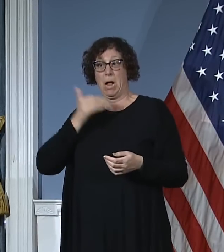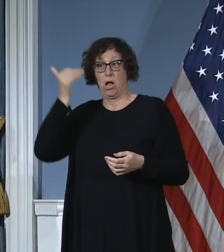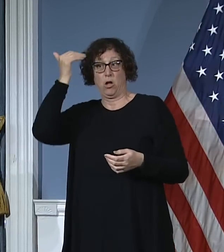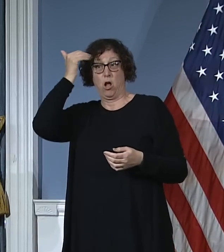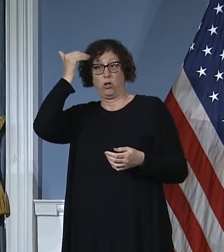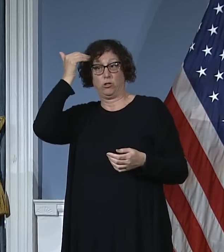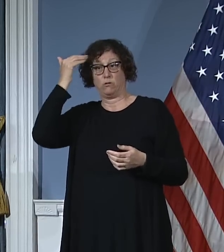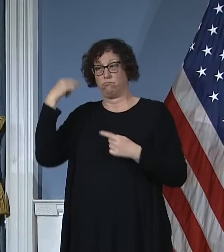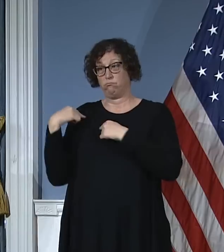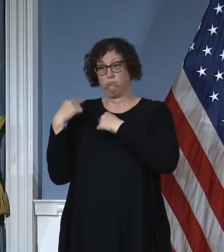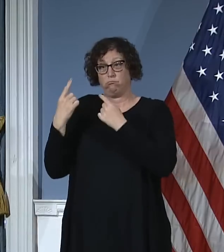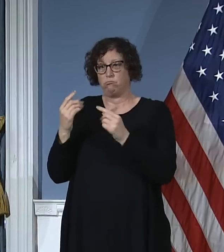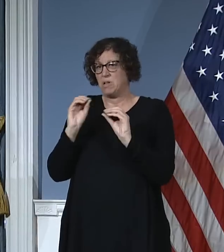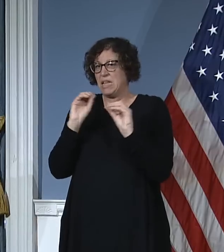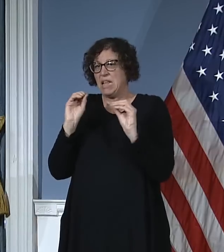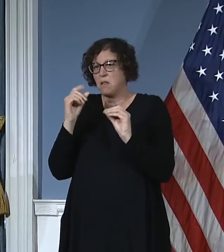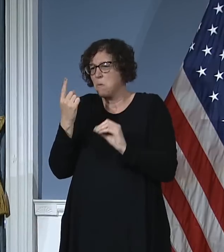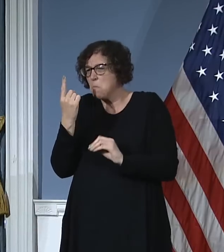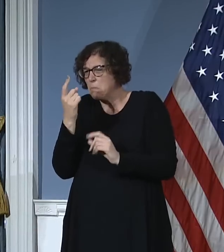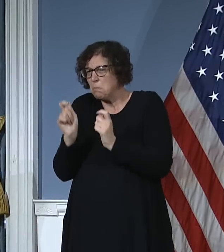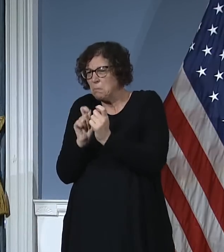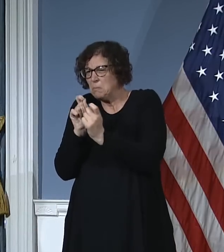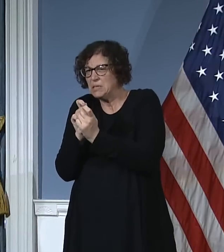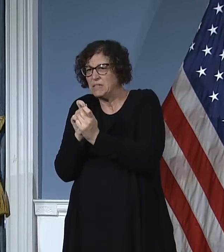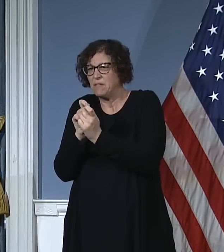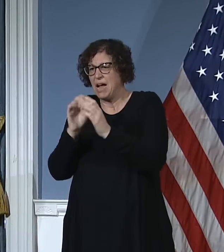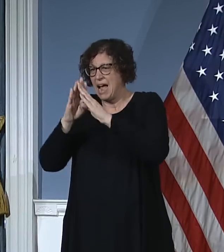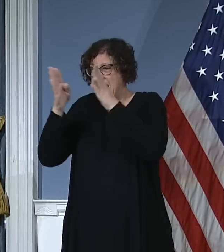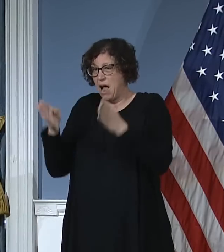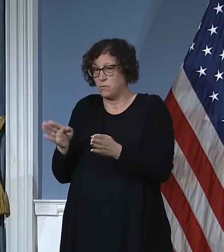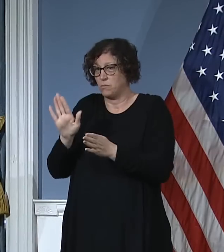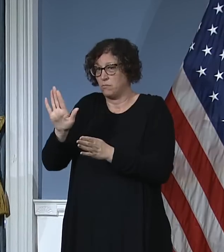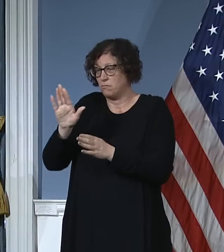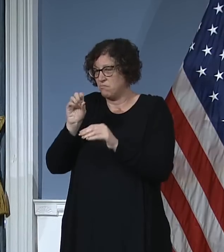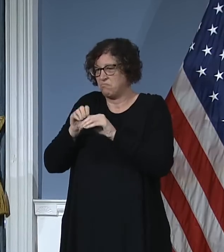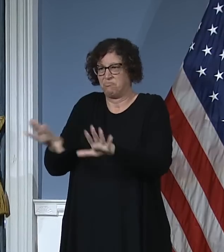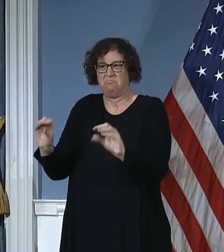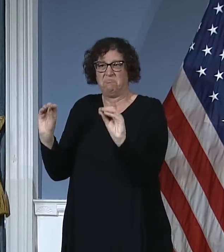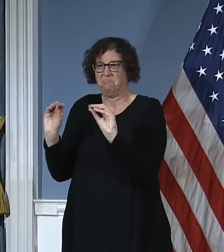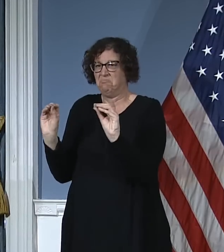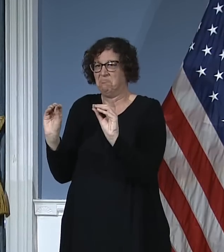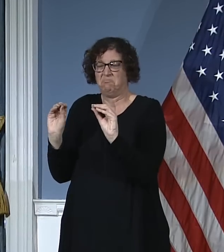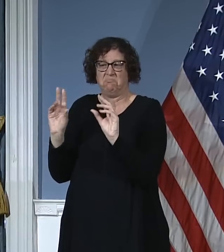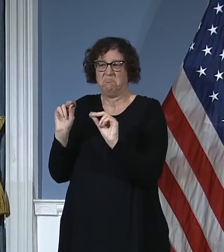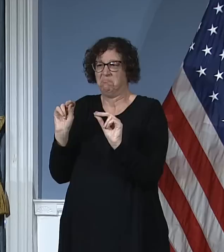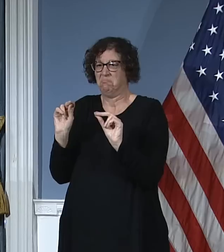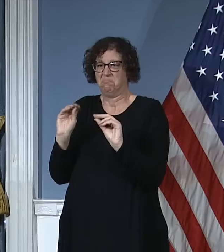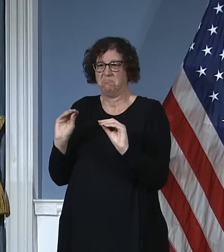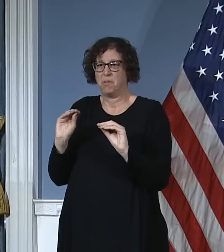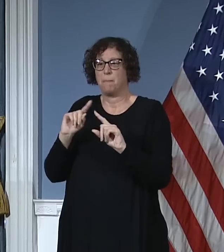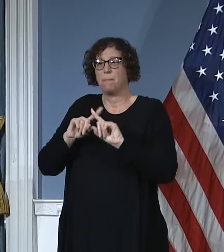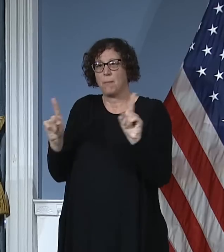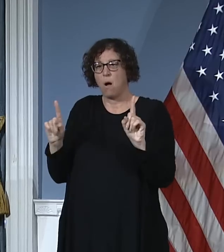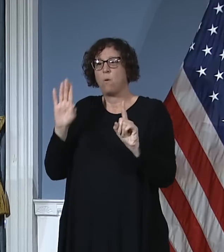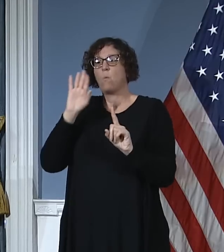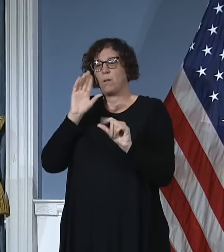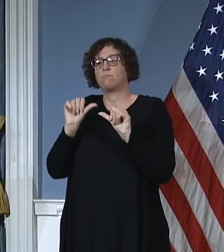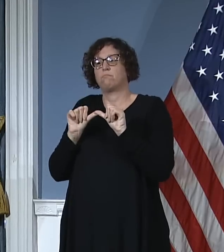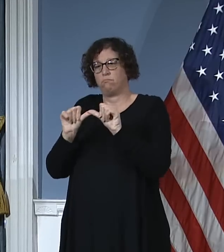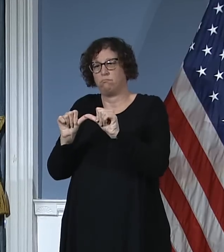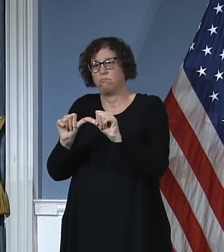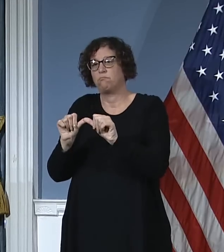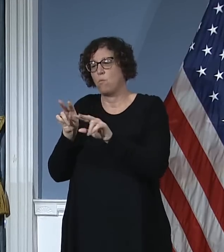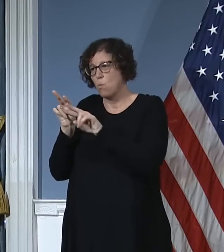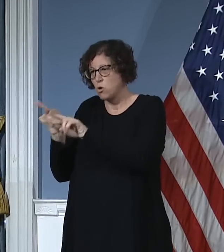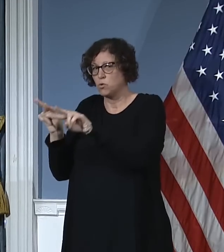flux. And my staff and the state staff are working closely to ensure that we are especially vigilant with nursing